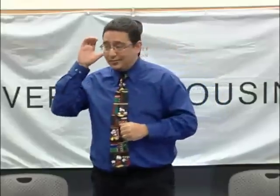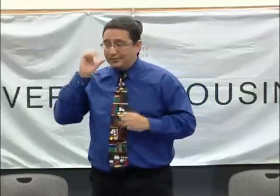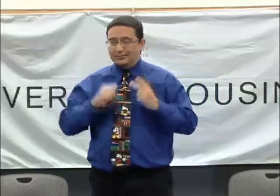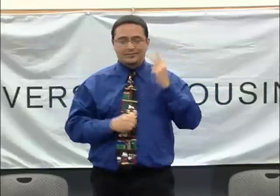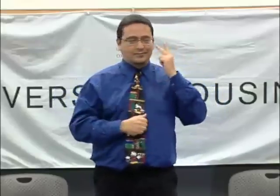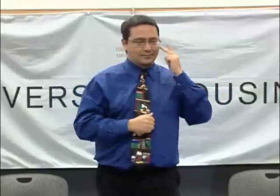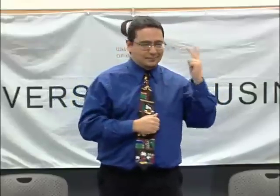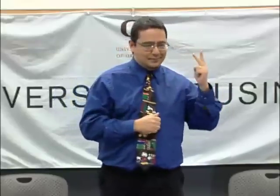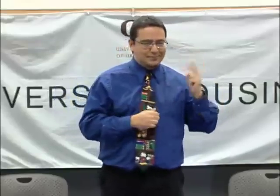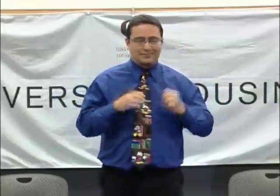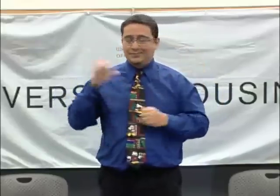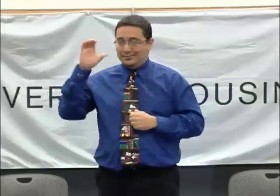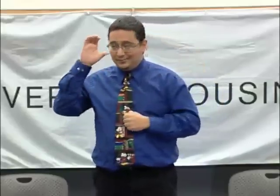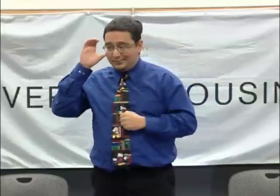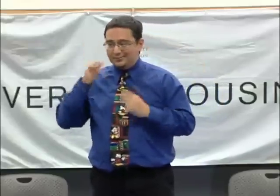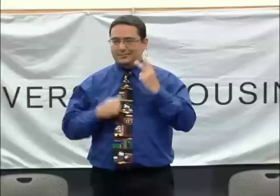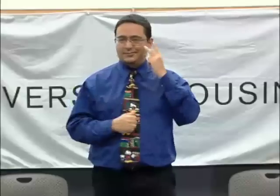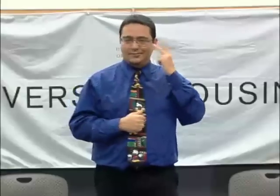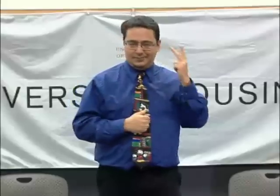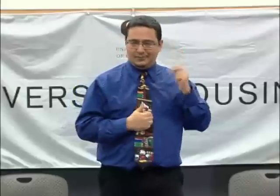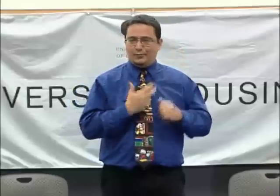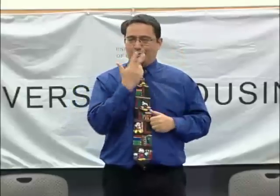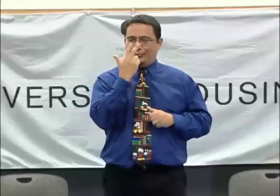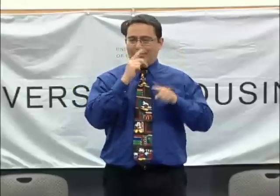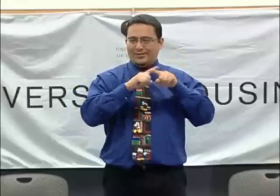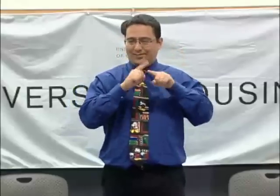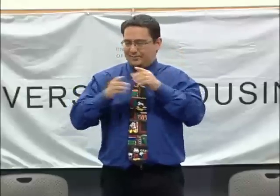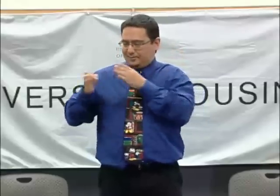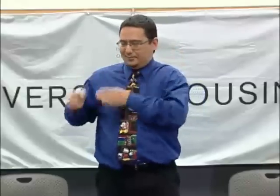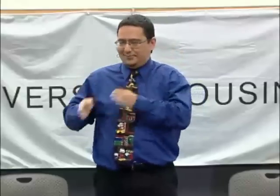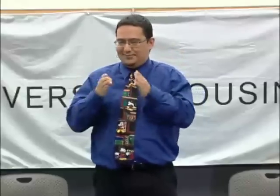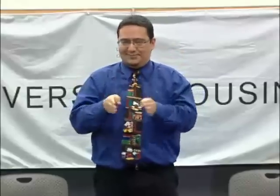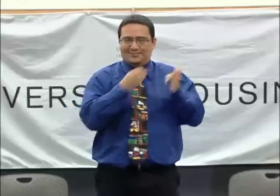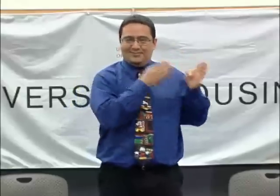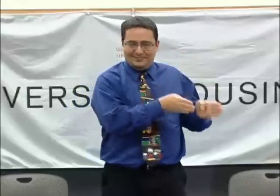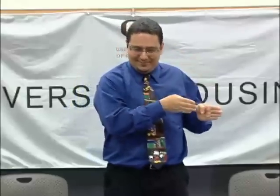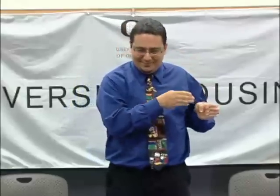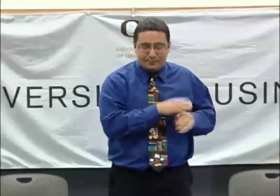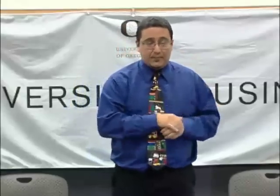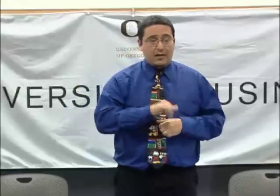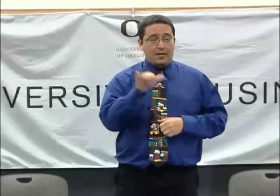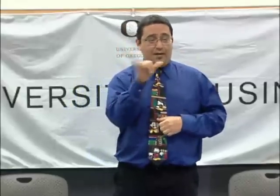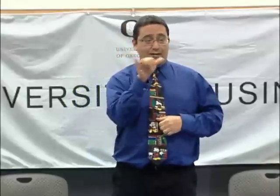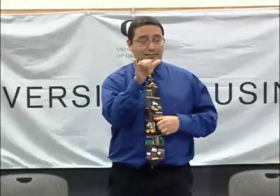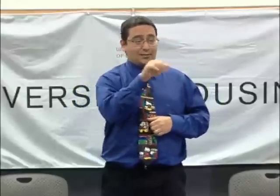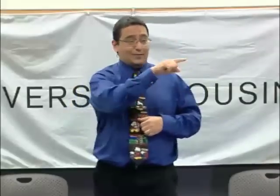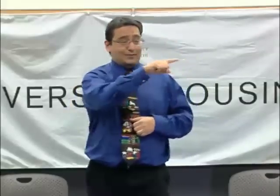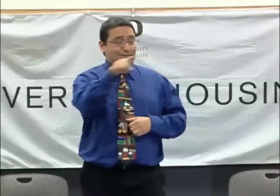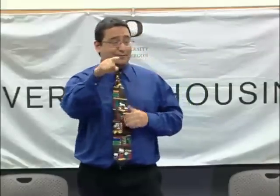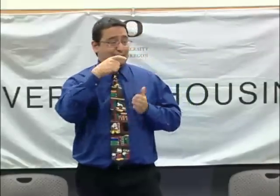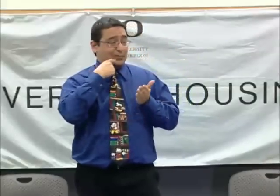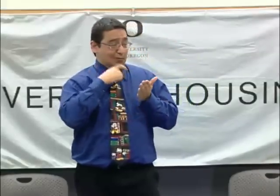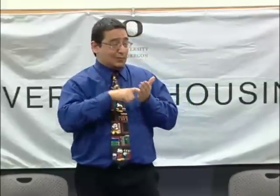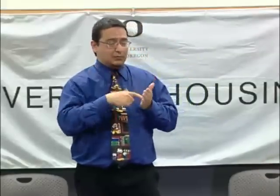often, so you'll see hear and see. And you'll see that I sign them in 3 different spaces.